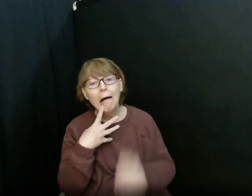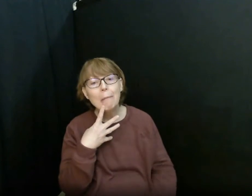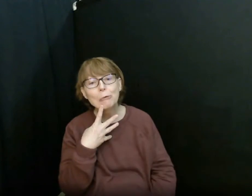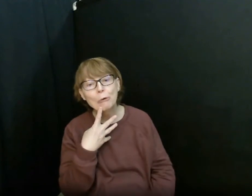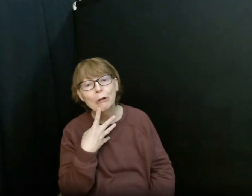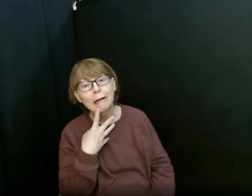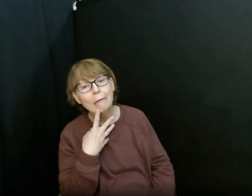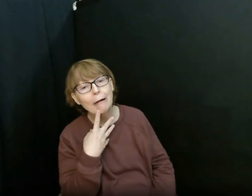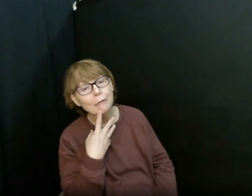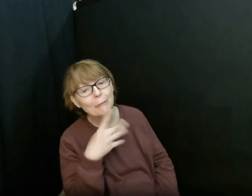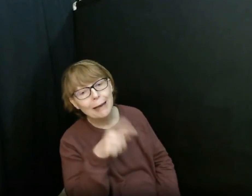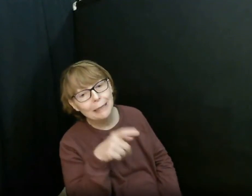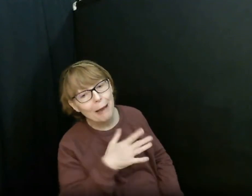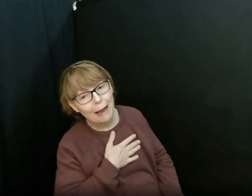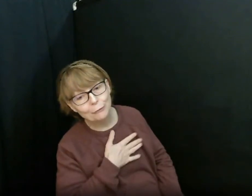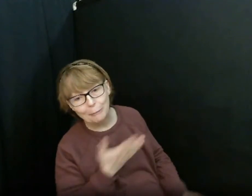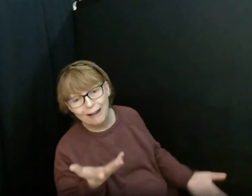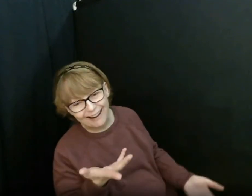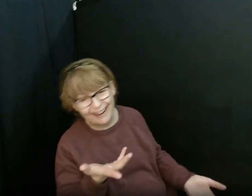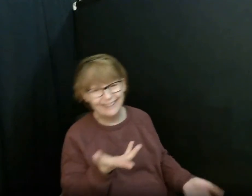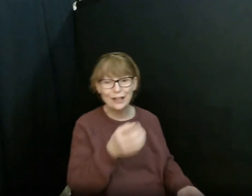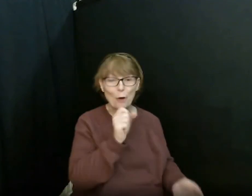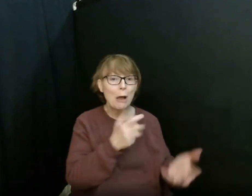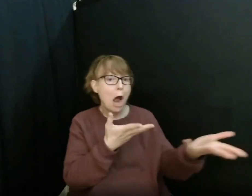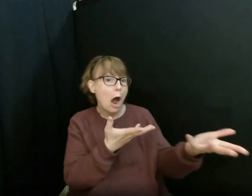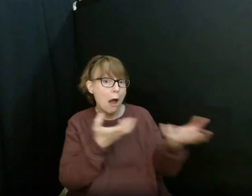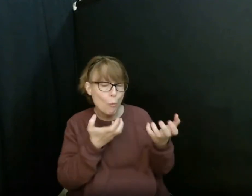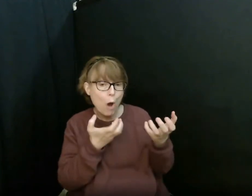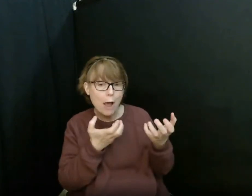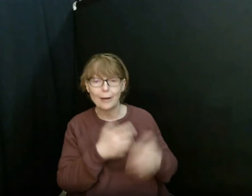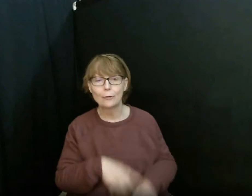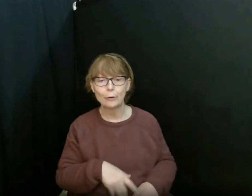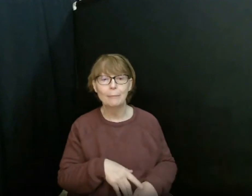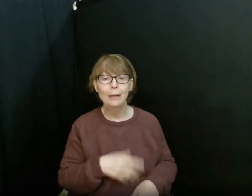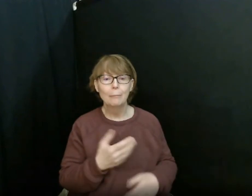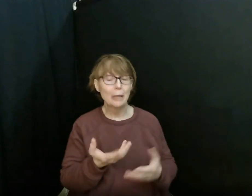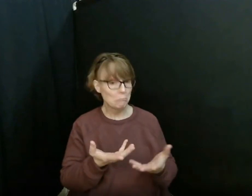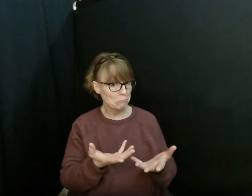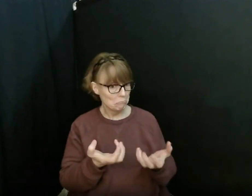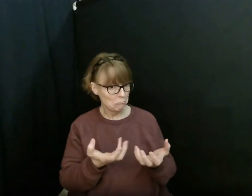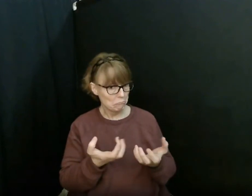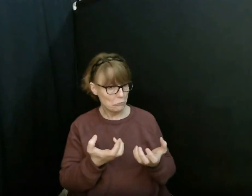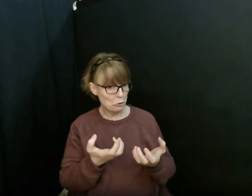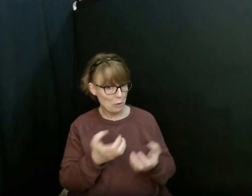I'm drooling over ice cream. I need my ice cream. You know, I want the ice cream. But you want ice